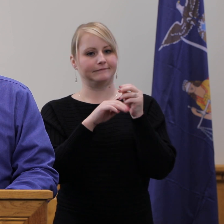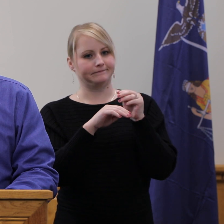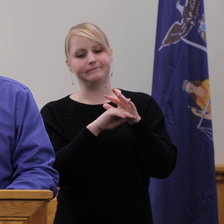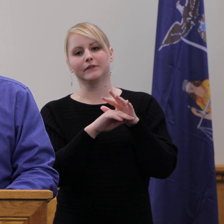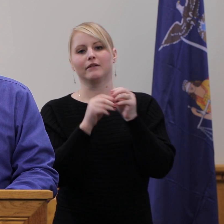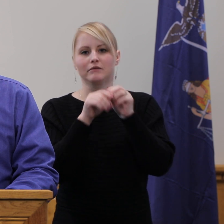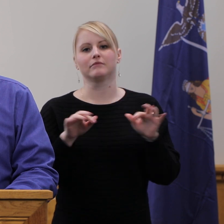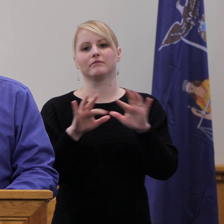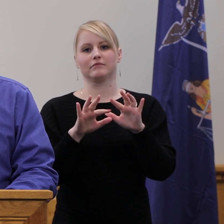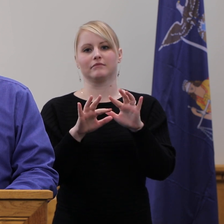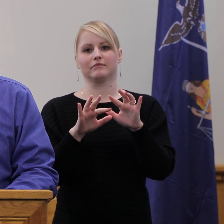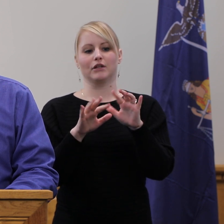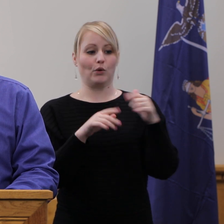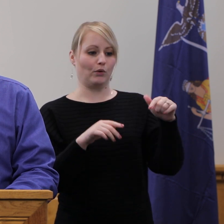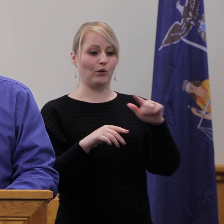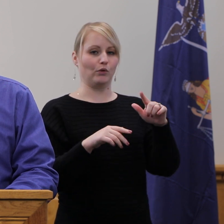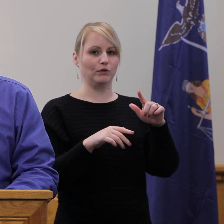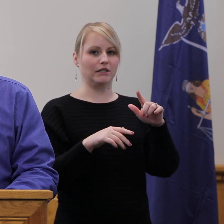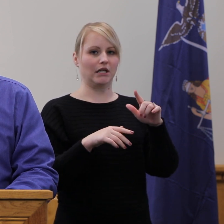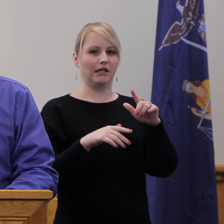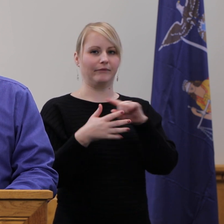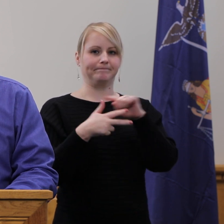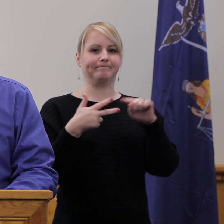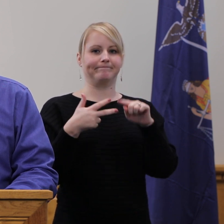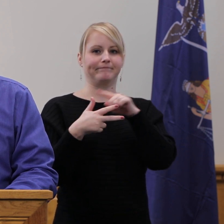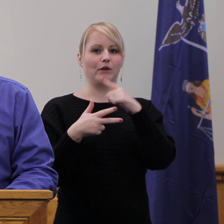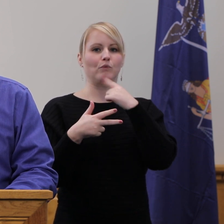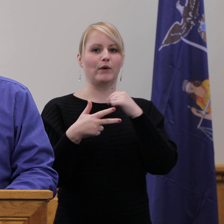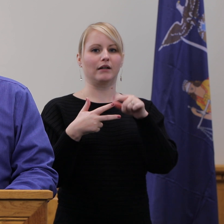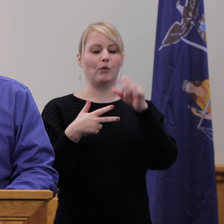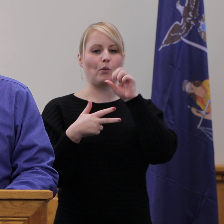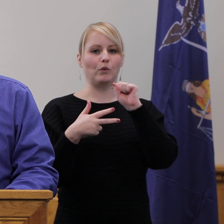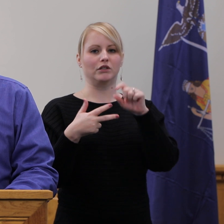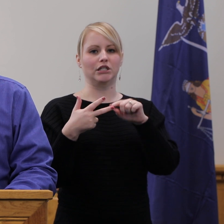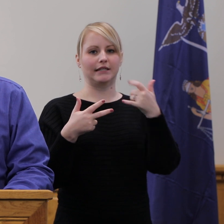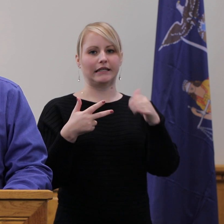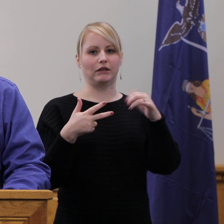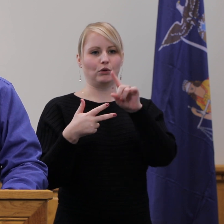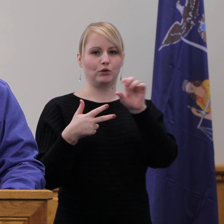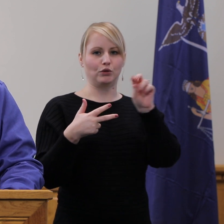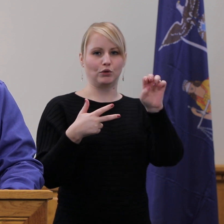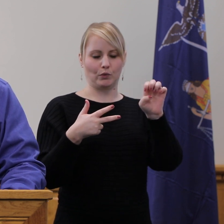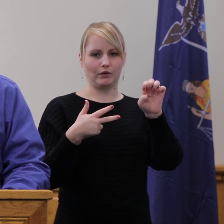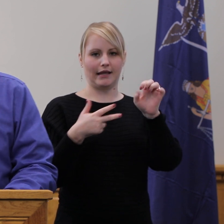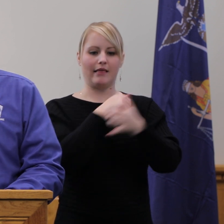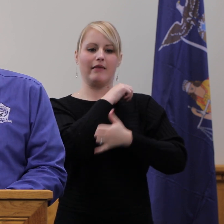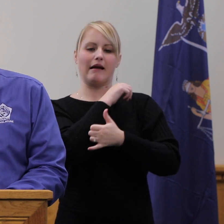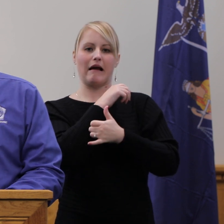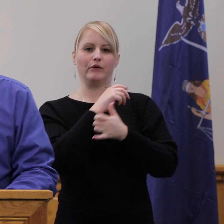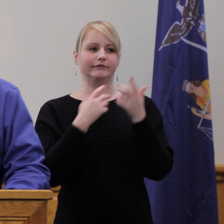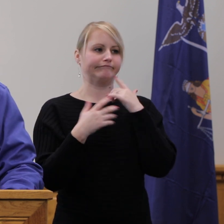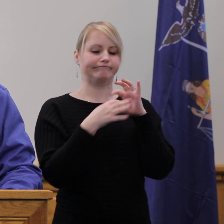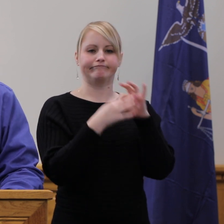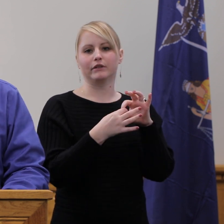meet the thresholds are designated as red, orange, and yellow zones. Counties are classified by their population